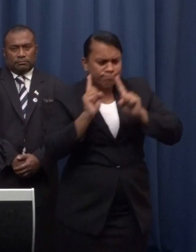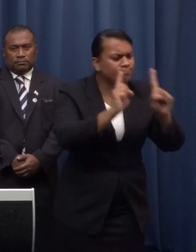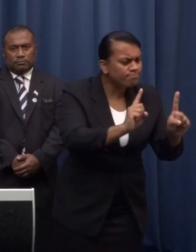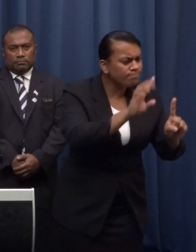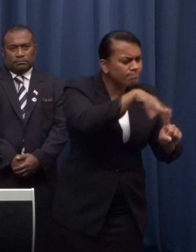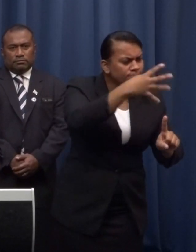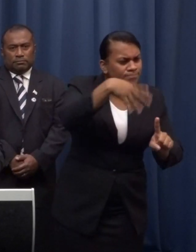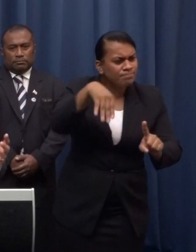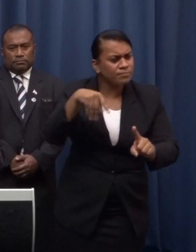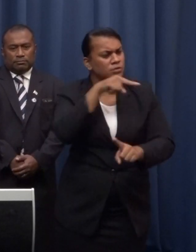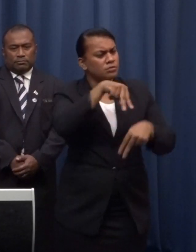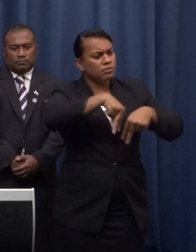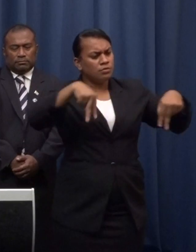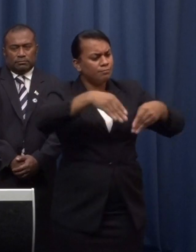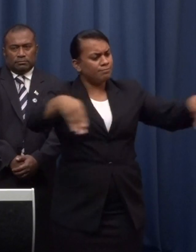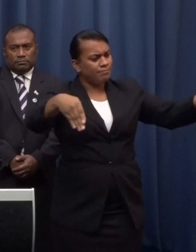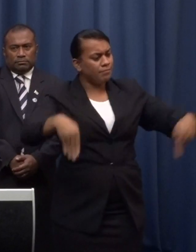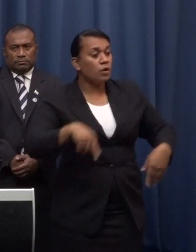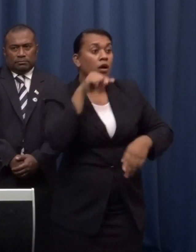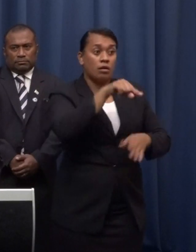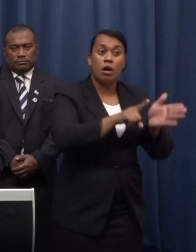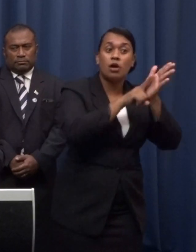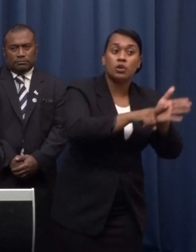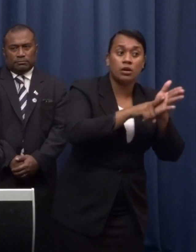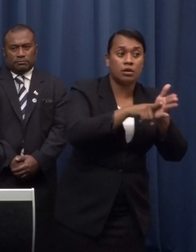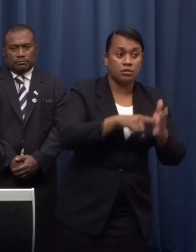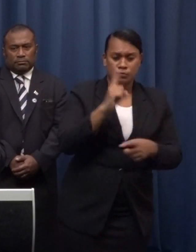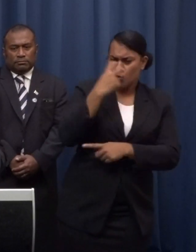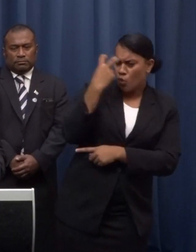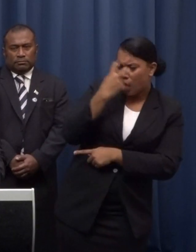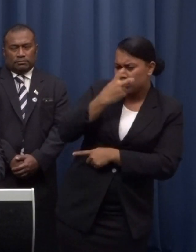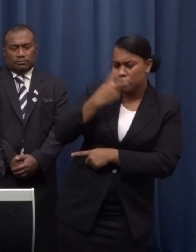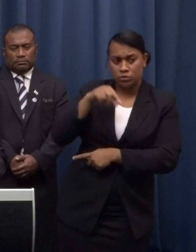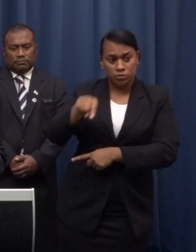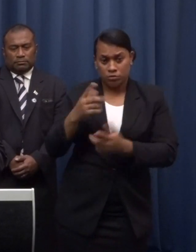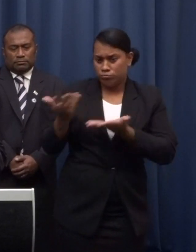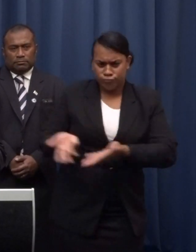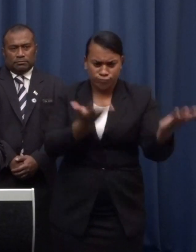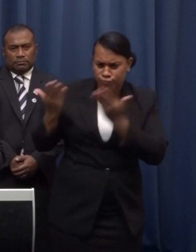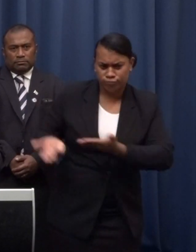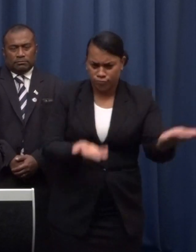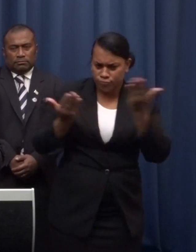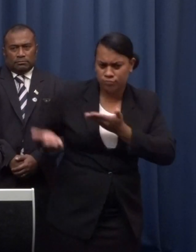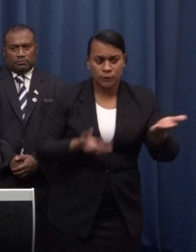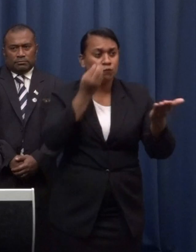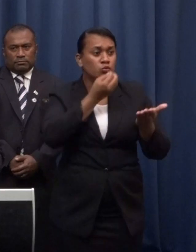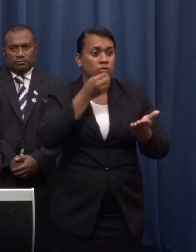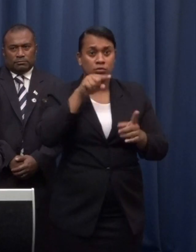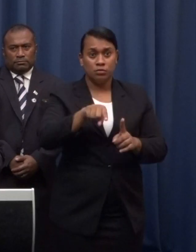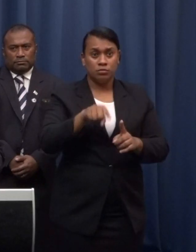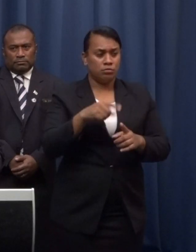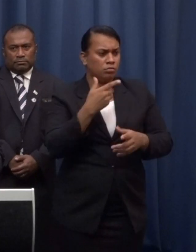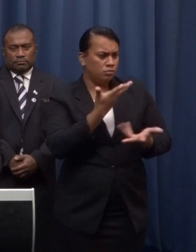these produce to come into the Lautoka area. And in fact, in order to assist, AMA has